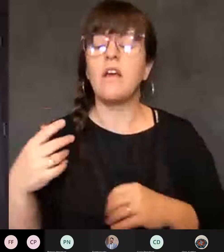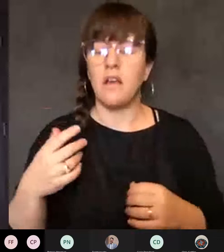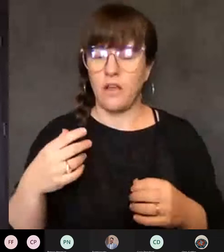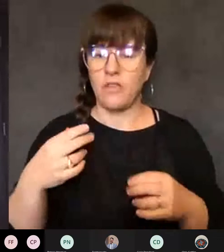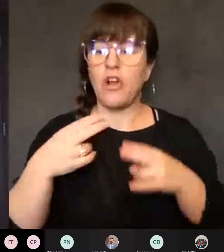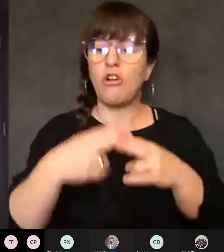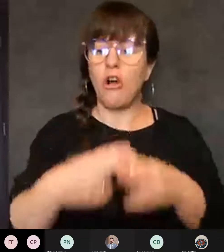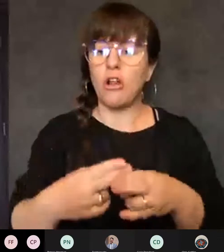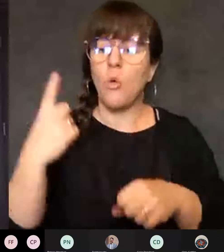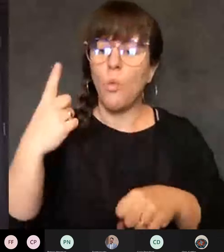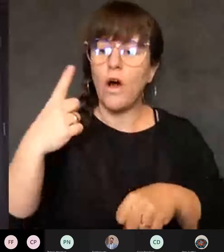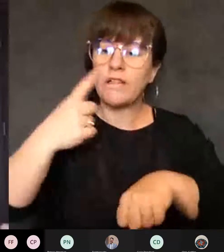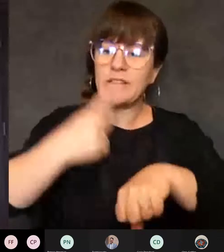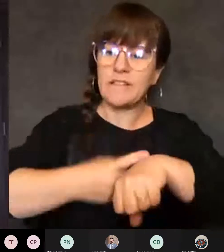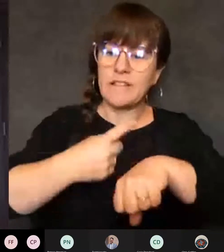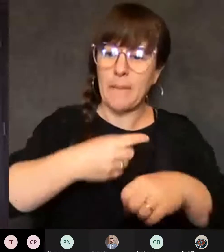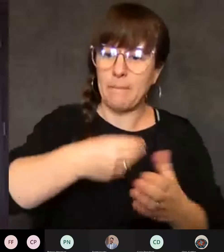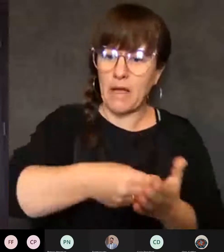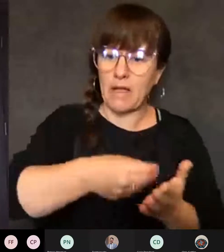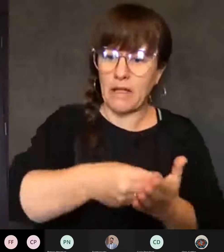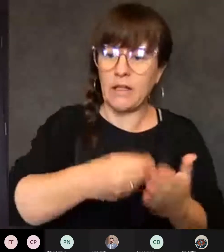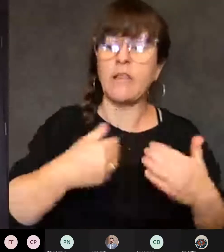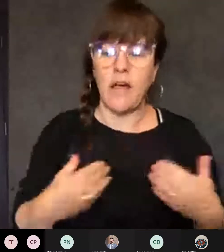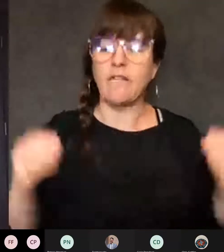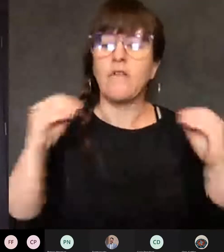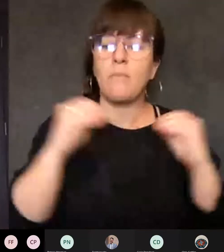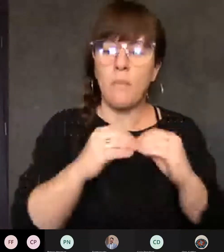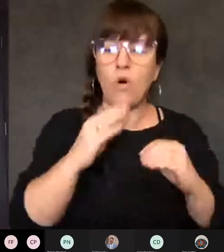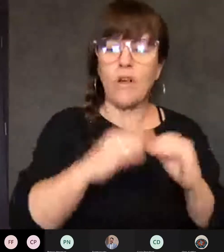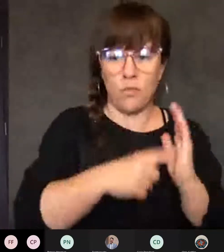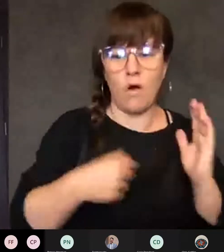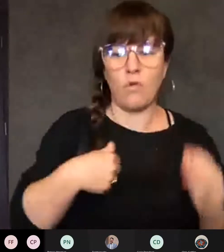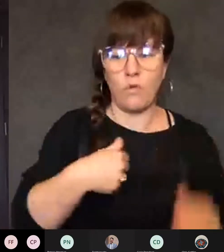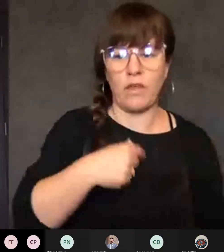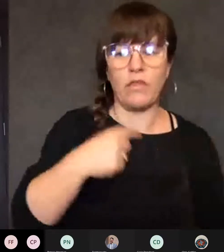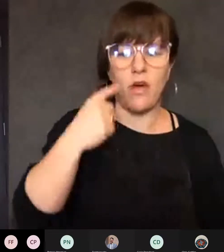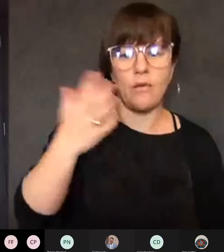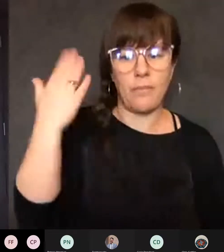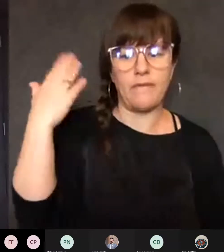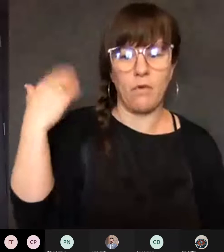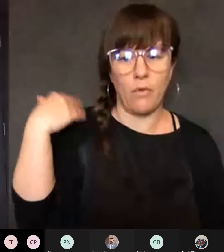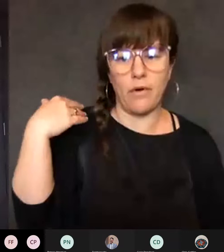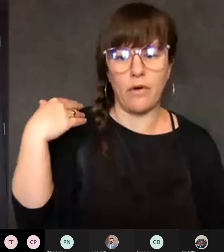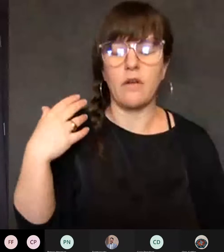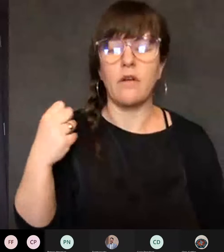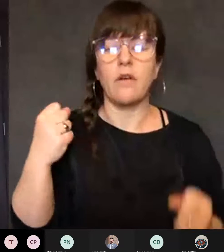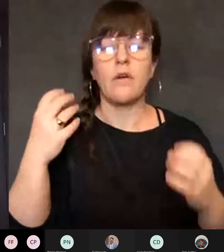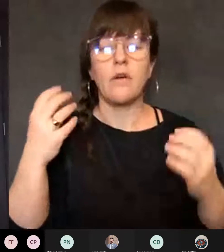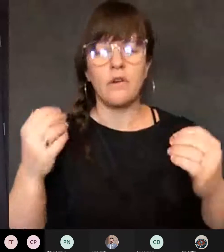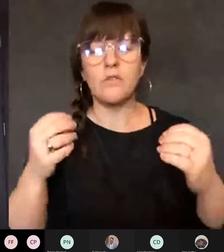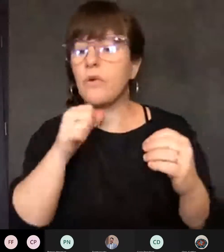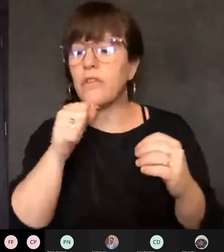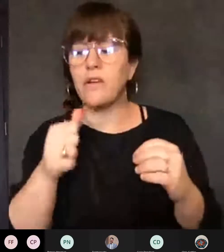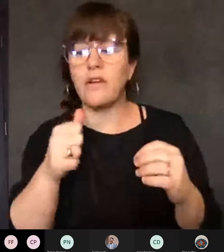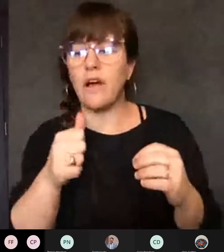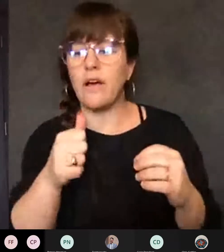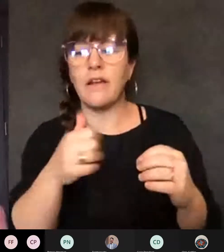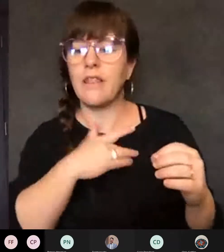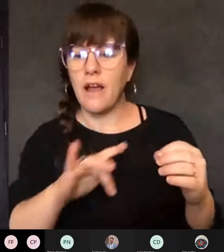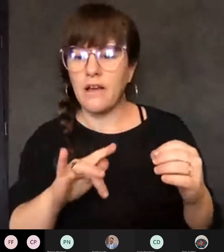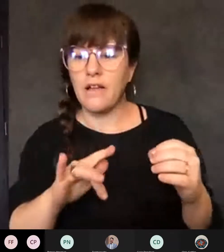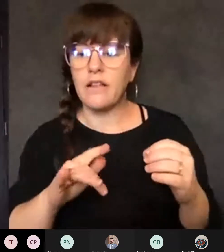this session, a lot more than what they thought. We thought we were going to be way down. So they're not likely to fund recurring expenses,